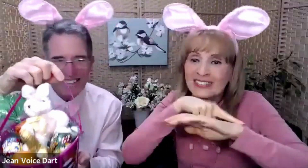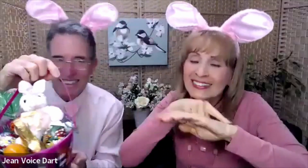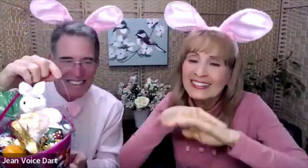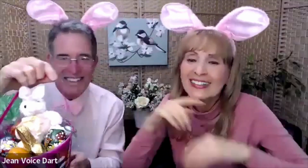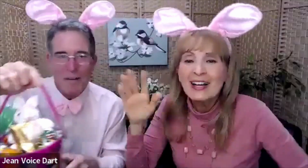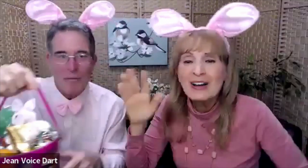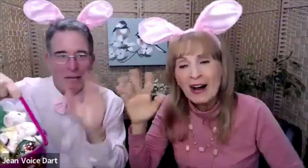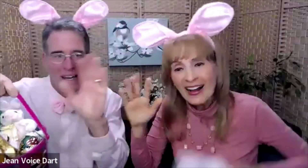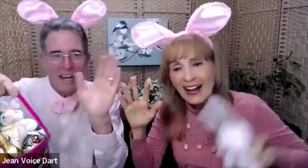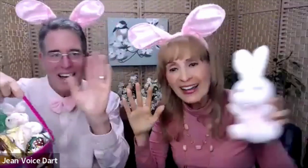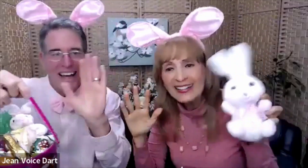Bye.